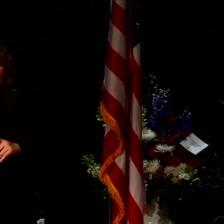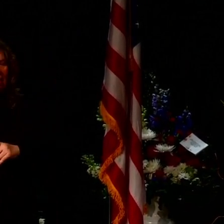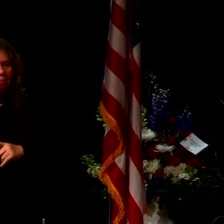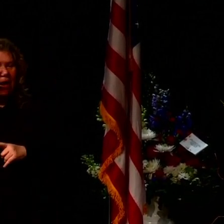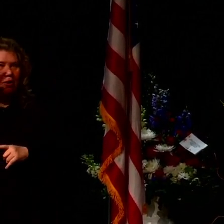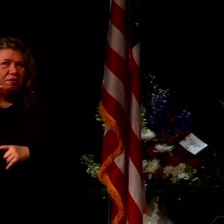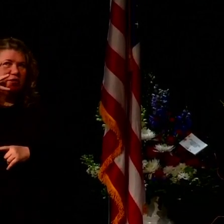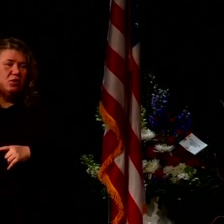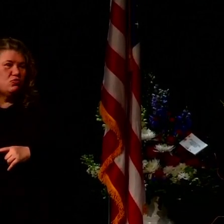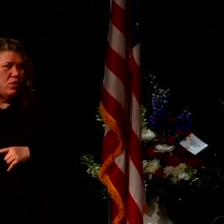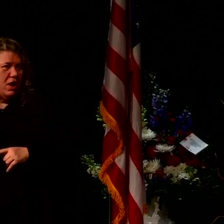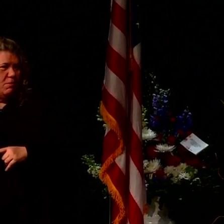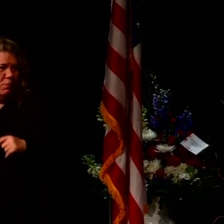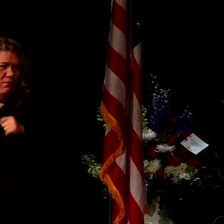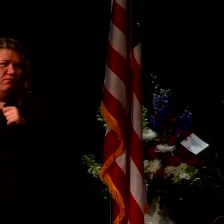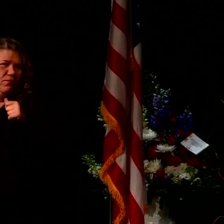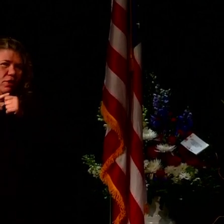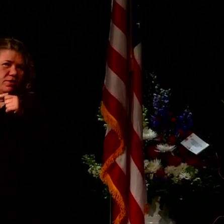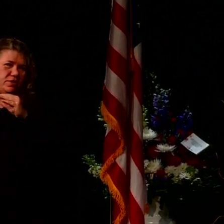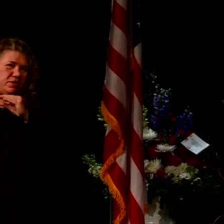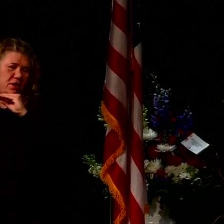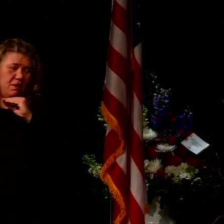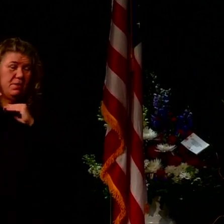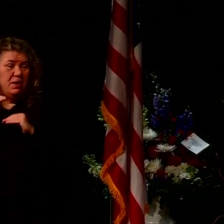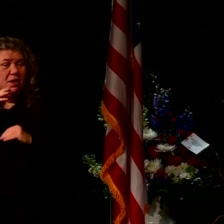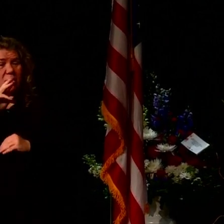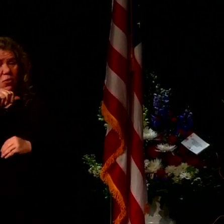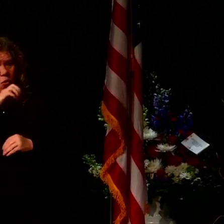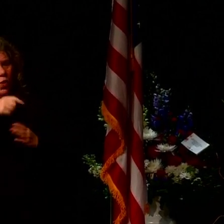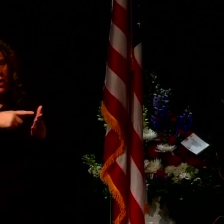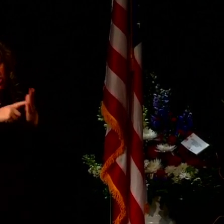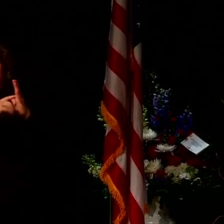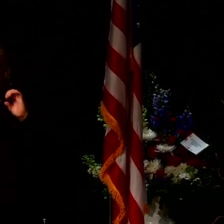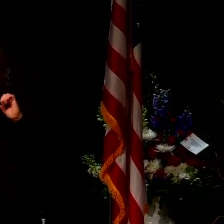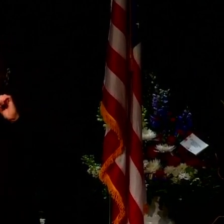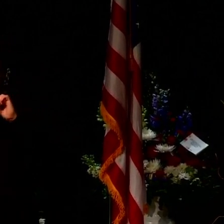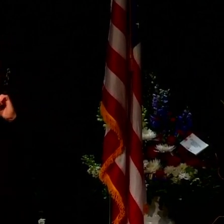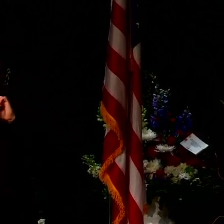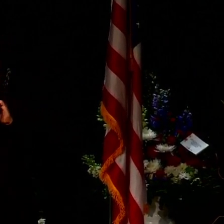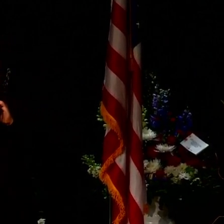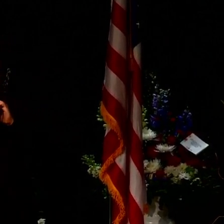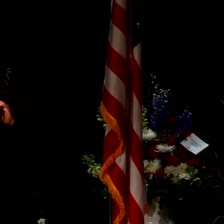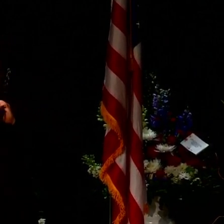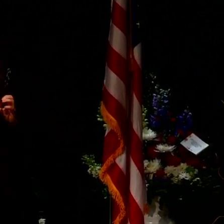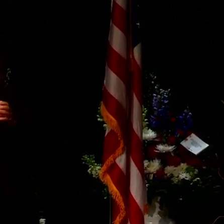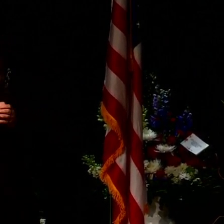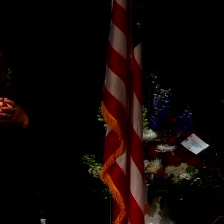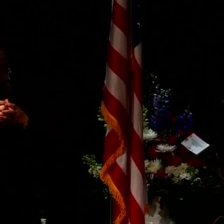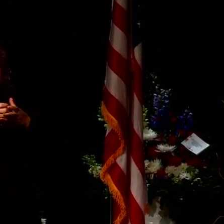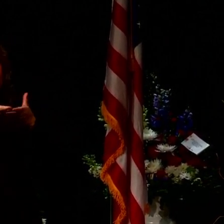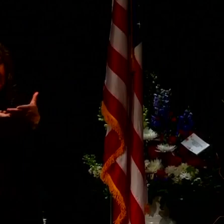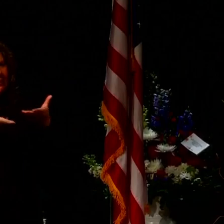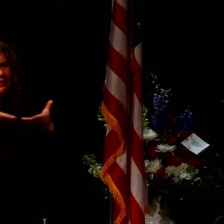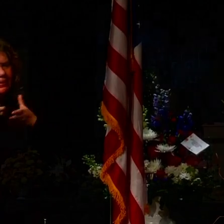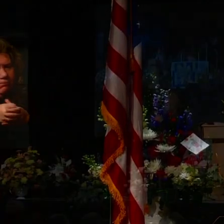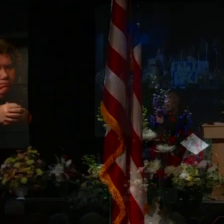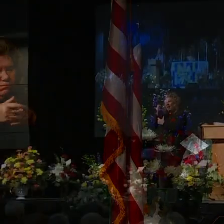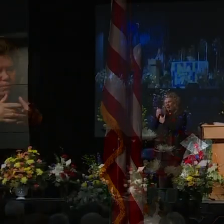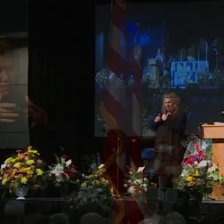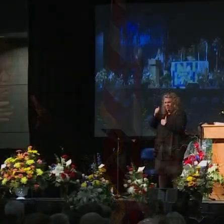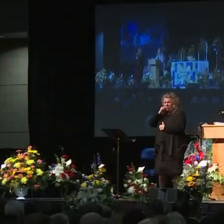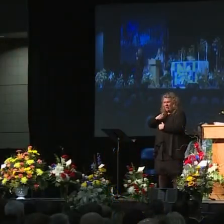and Grandma Emma were first with that. He did show me how to refine it and expand it to gather a wider circle.